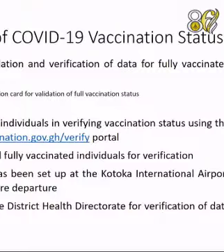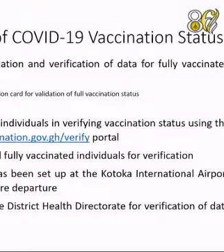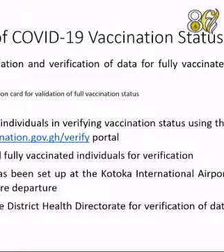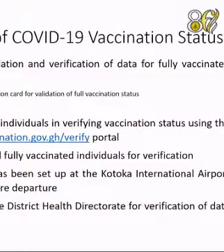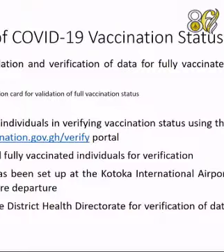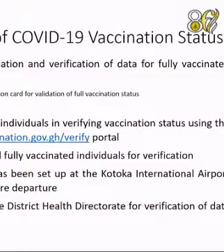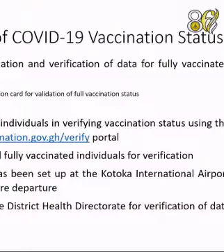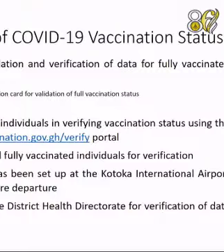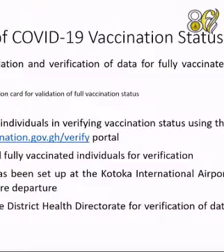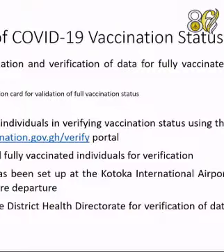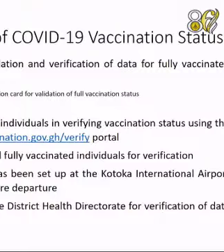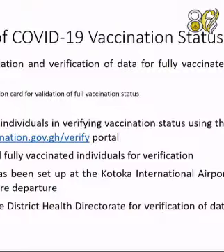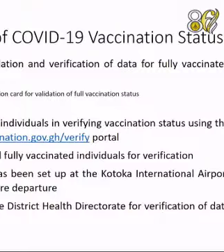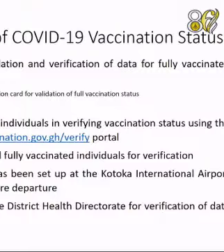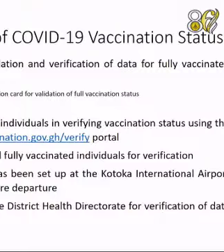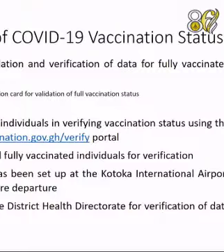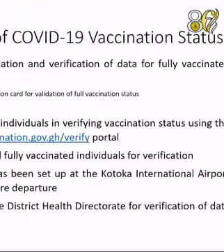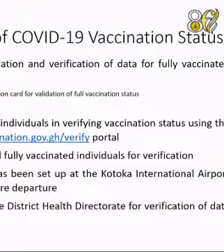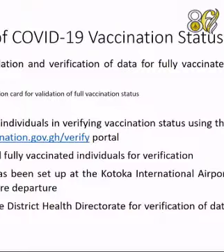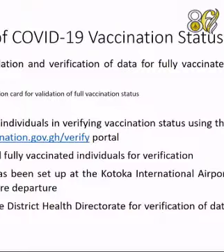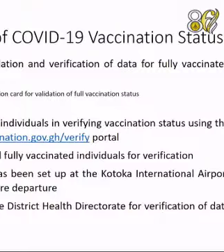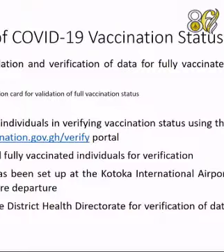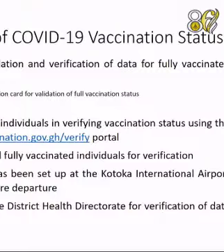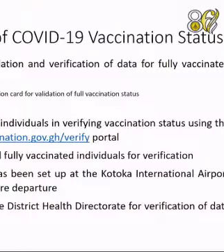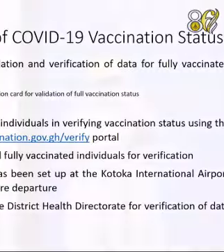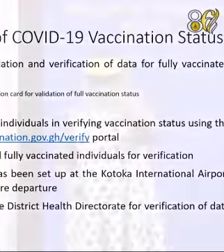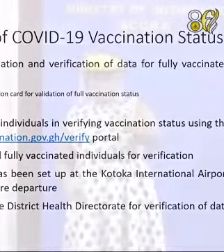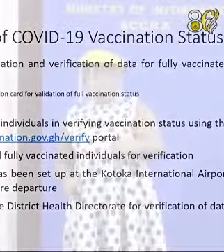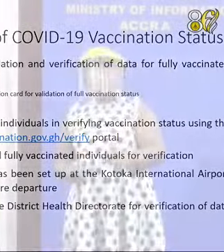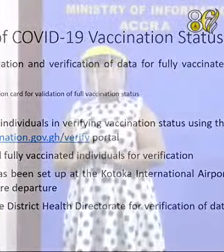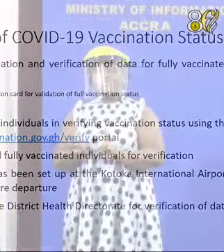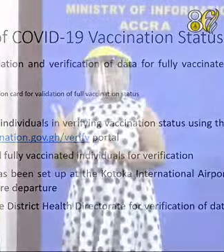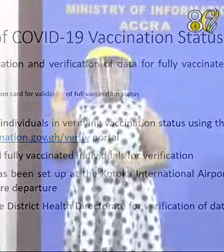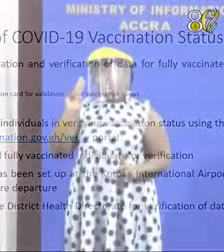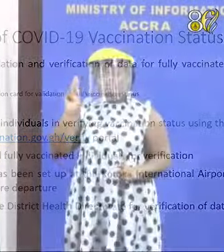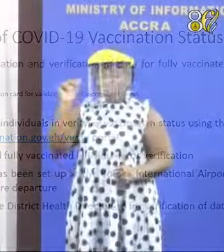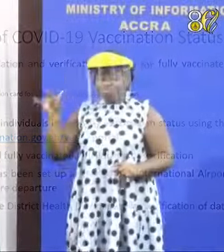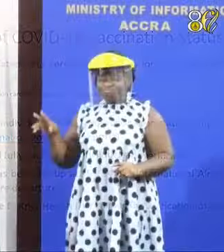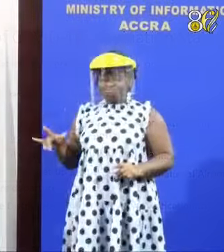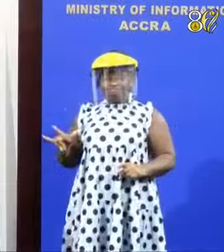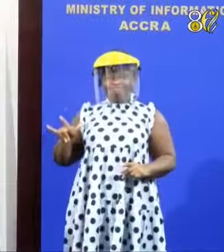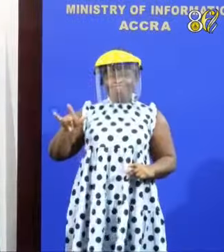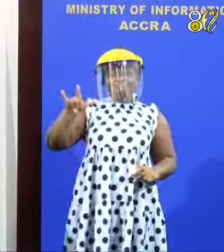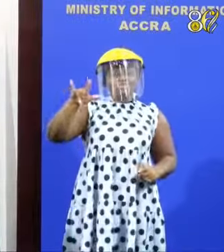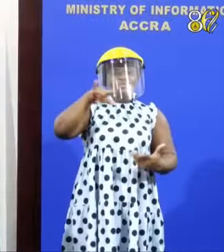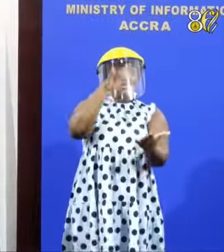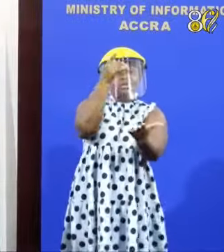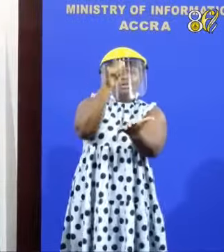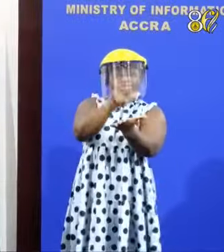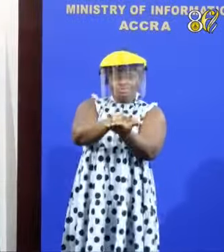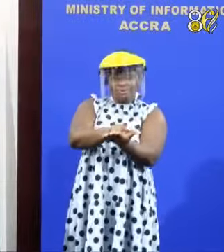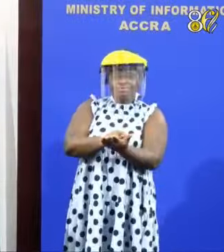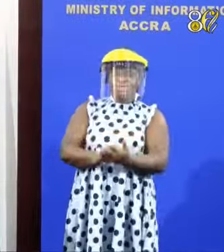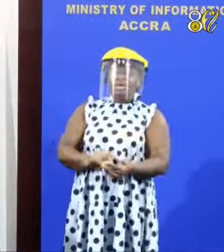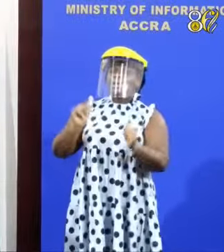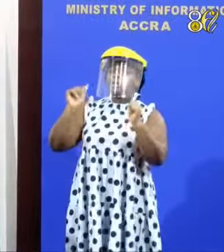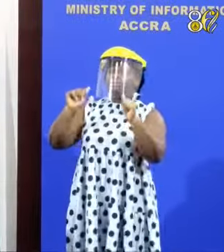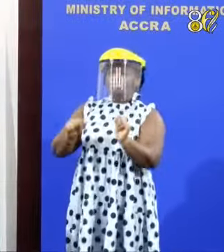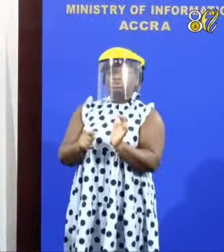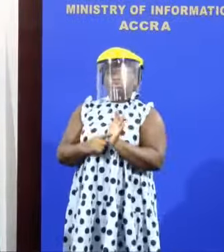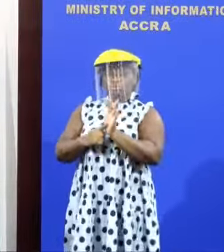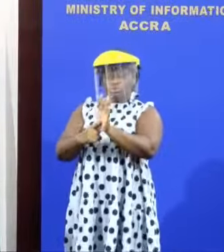then correct all the information and update it so that when you use the QR code, when you arrive, it will be able to show